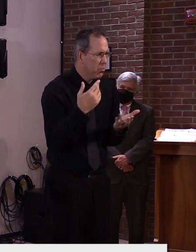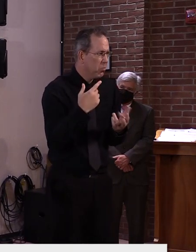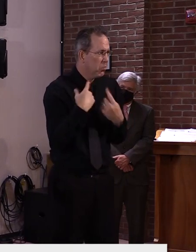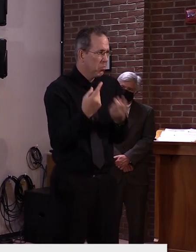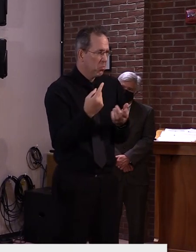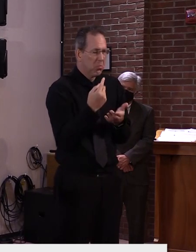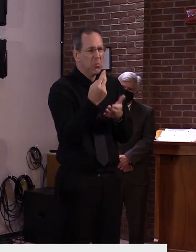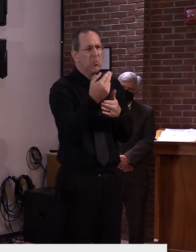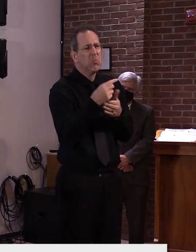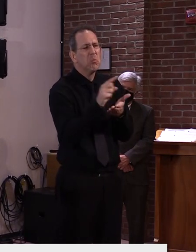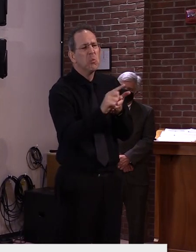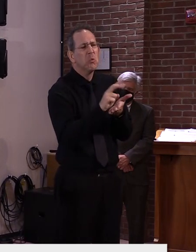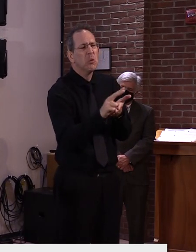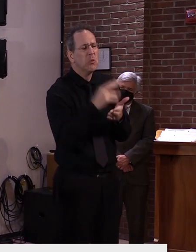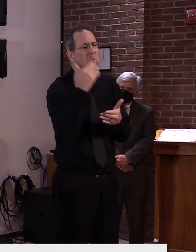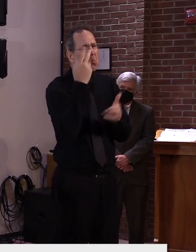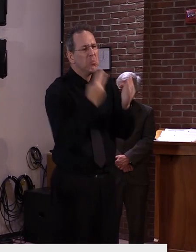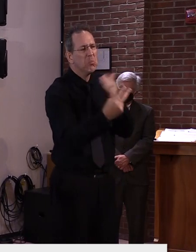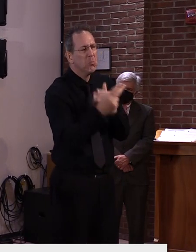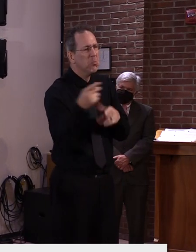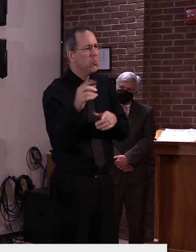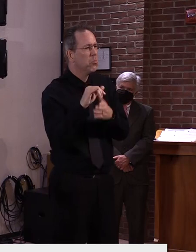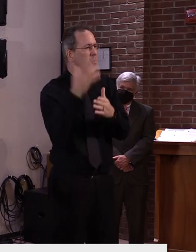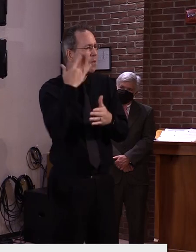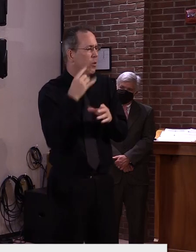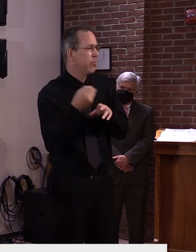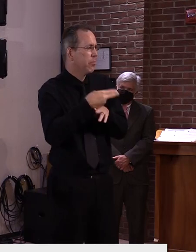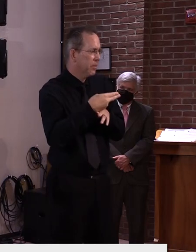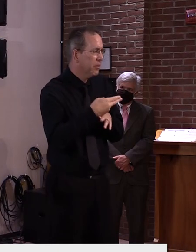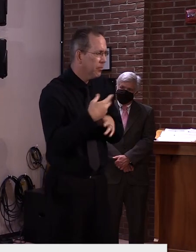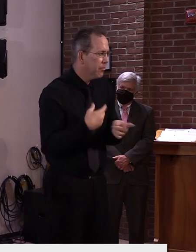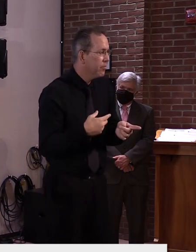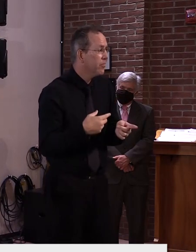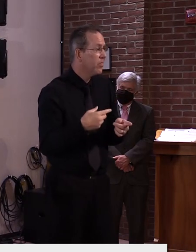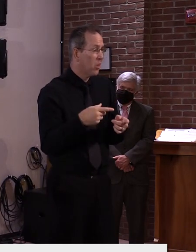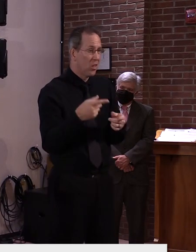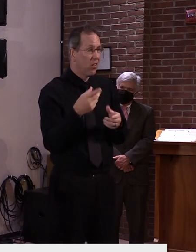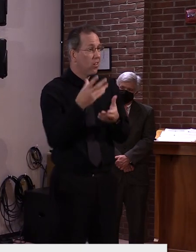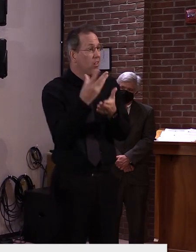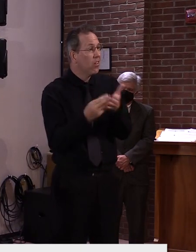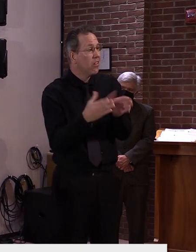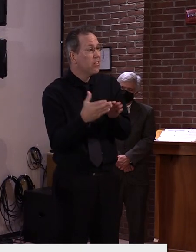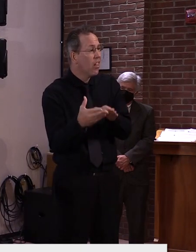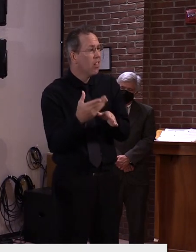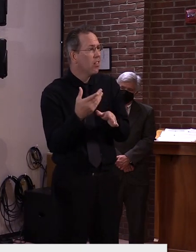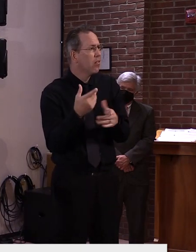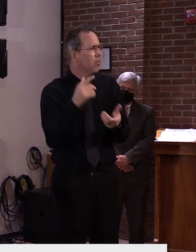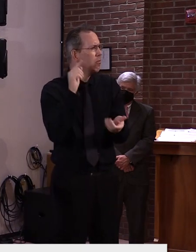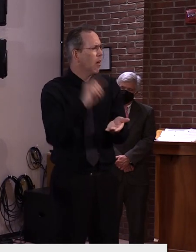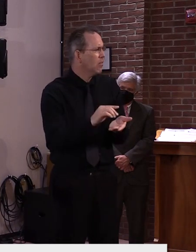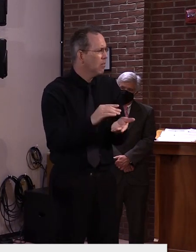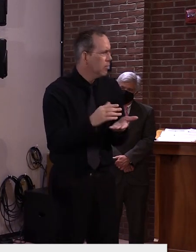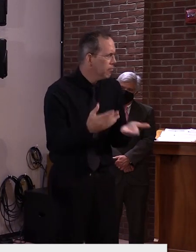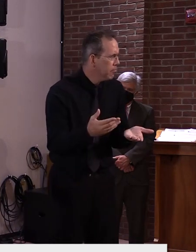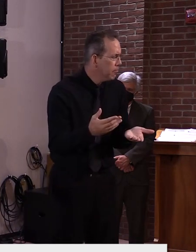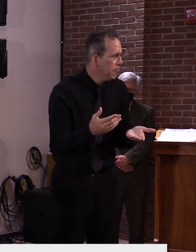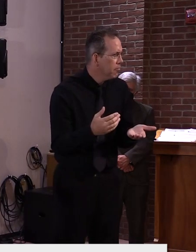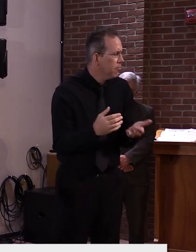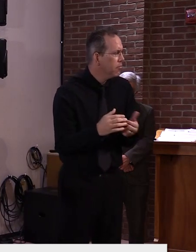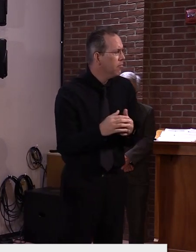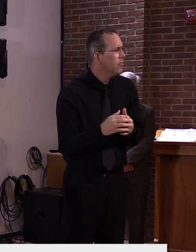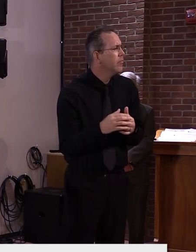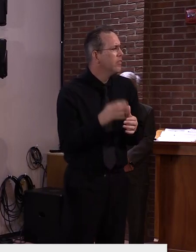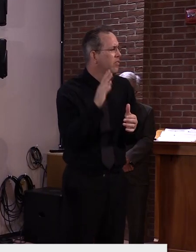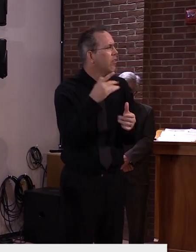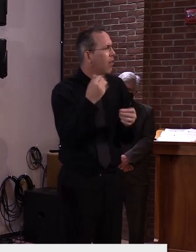But their death rate, as you said, death rate is far, far lower, down around, I mean, it's still a lot of deaths. I